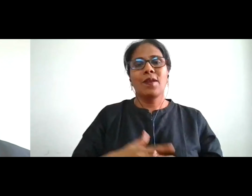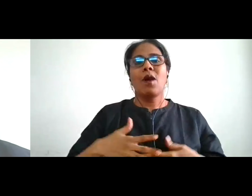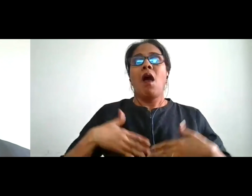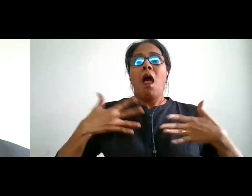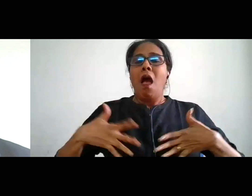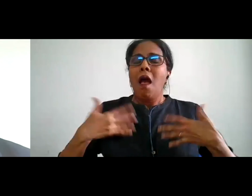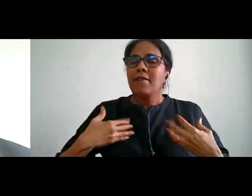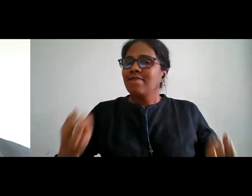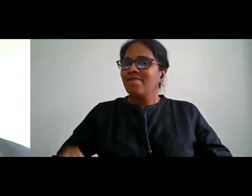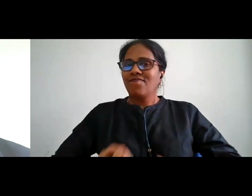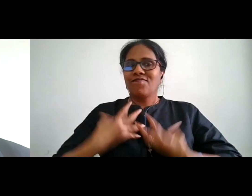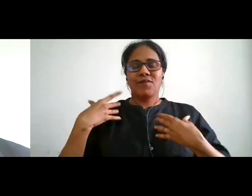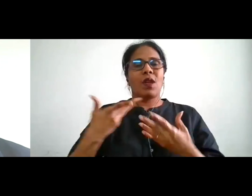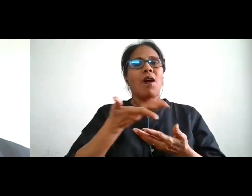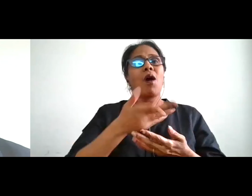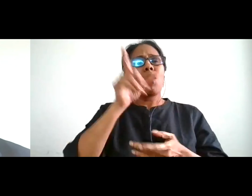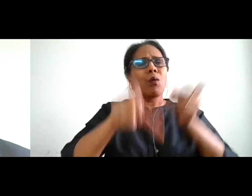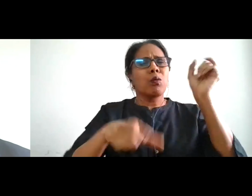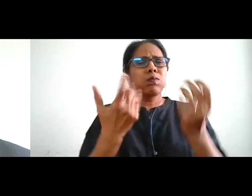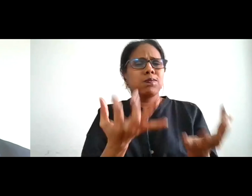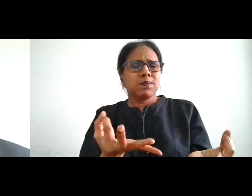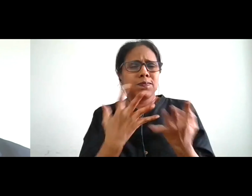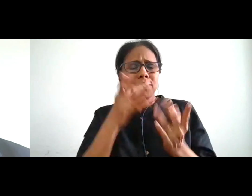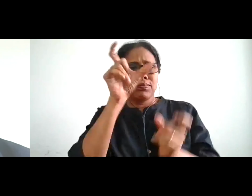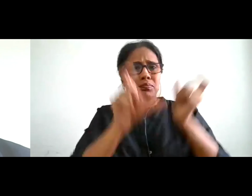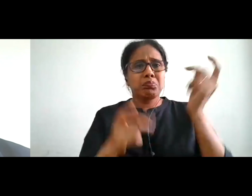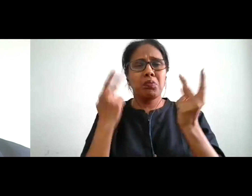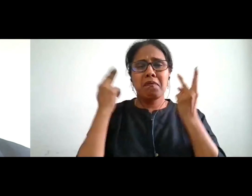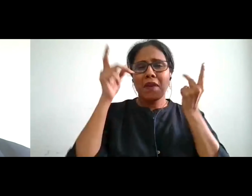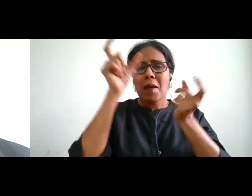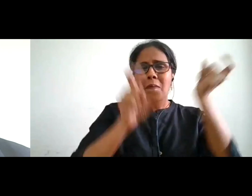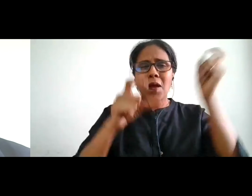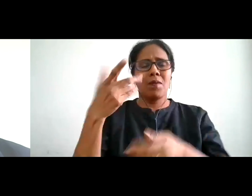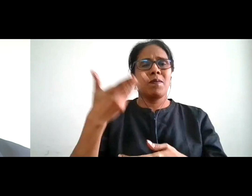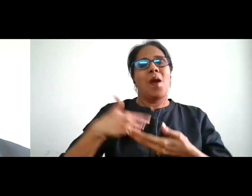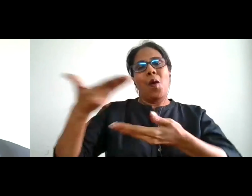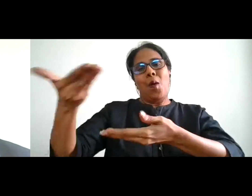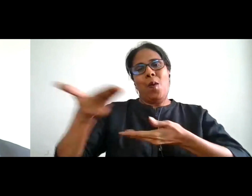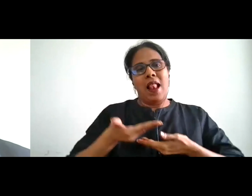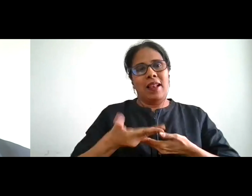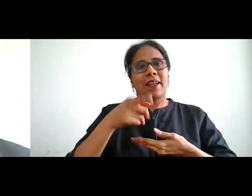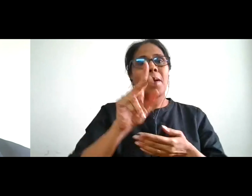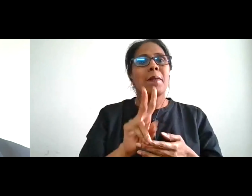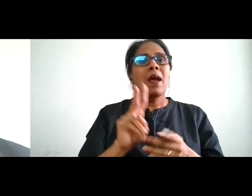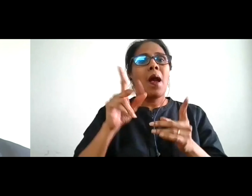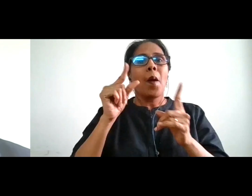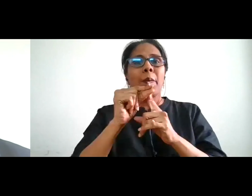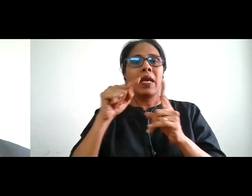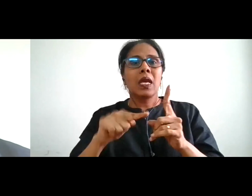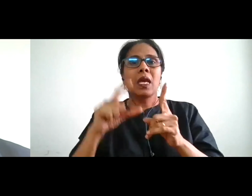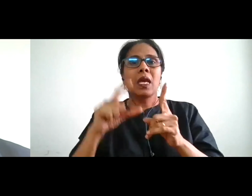dignitaries who have joined us today for this session. Dr. P.D. Vagella, Chairman PRAI, Ms. Dorothy Stanley,